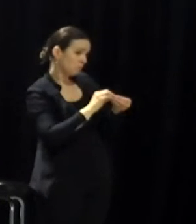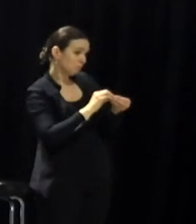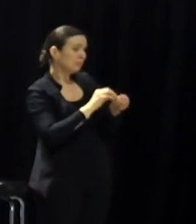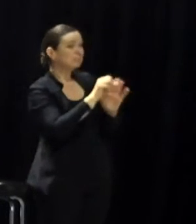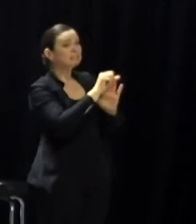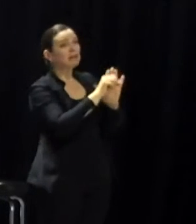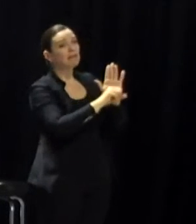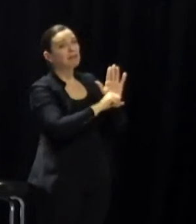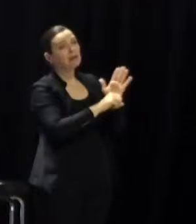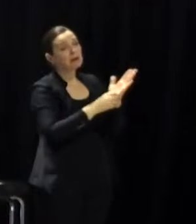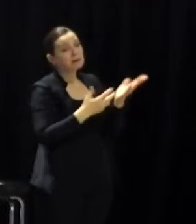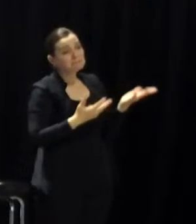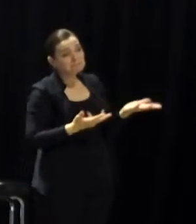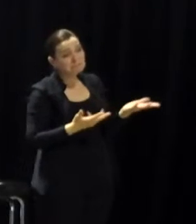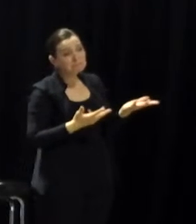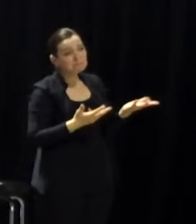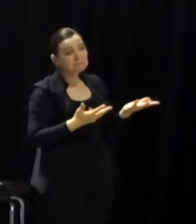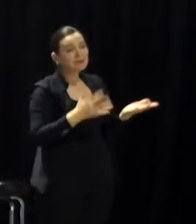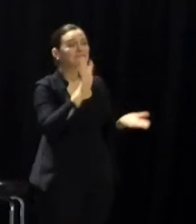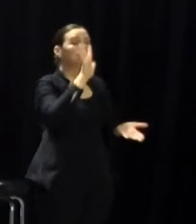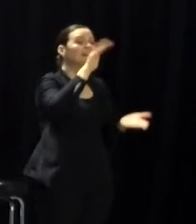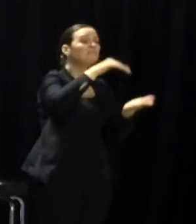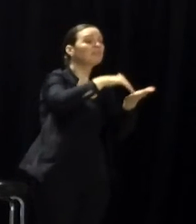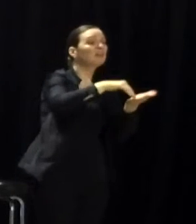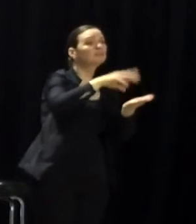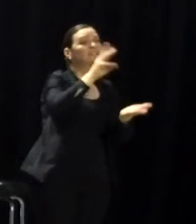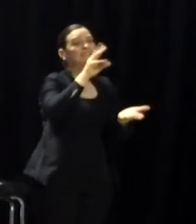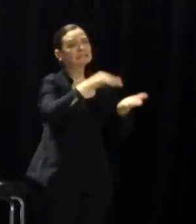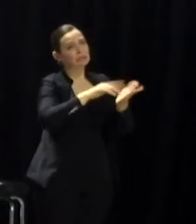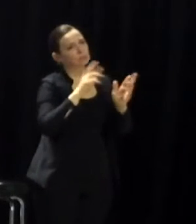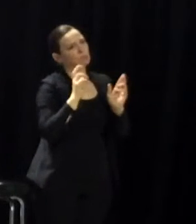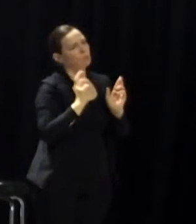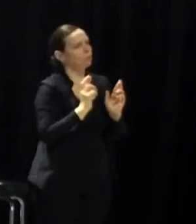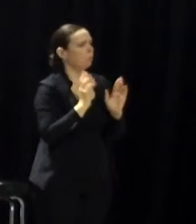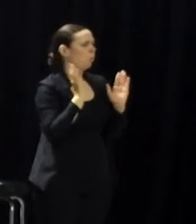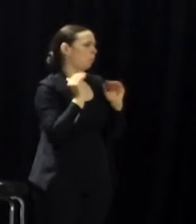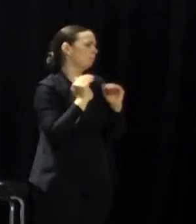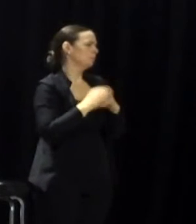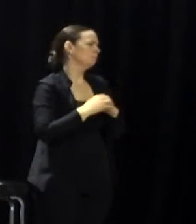we could be looking between 5,000 and 6,000 doses.